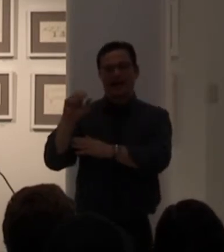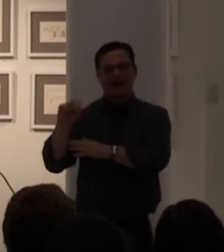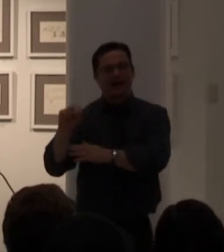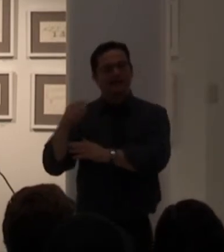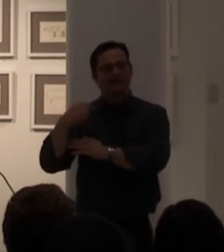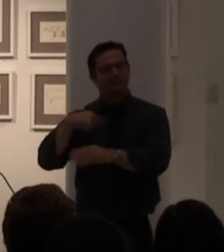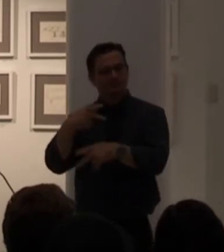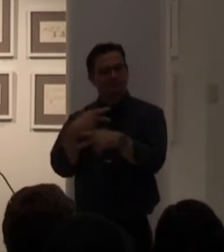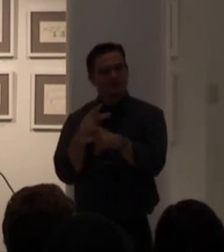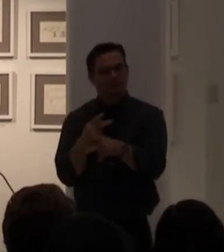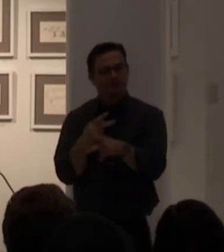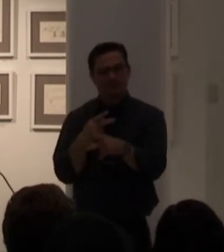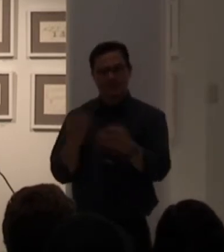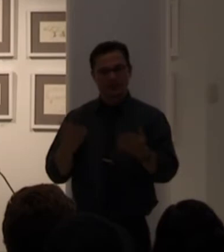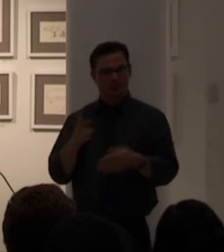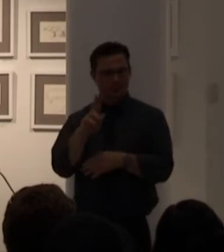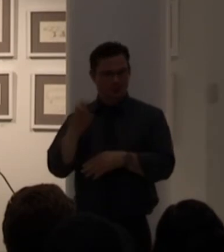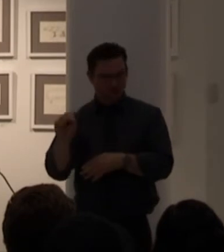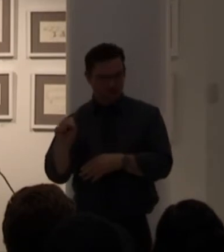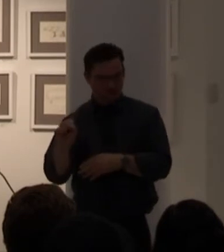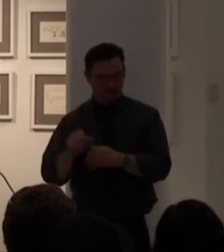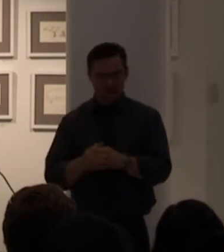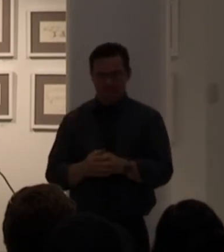we are producing in the United States.